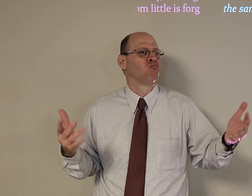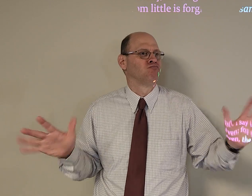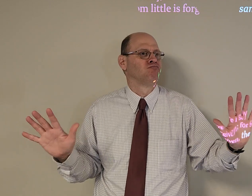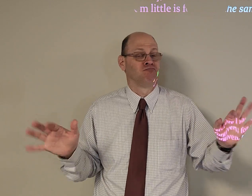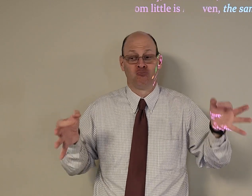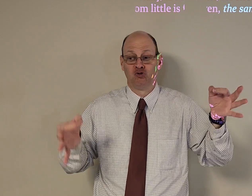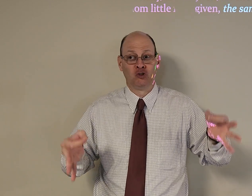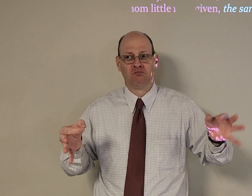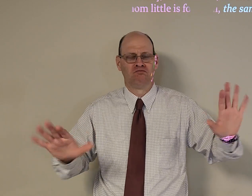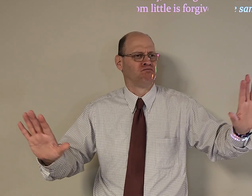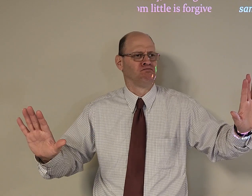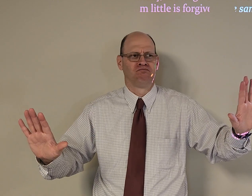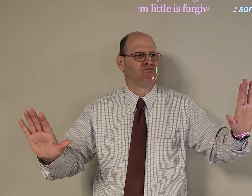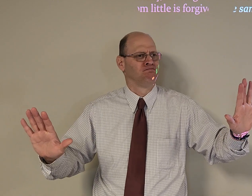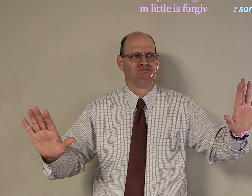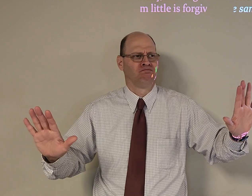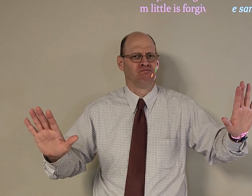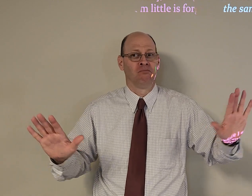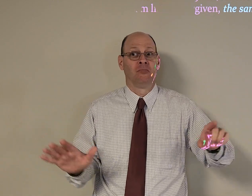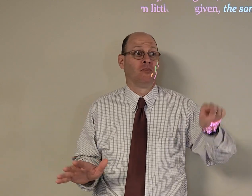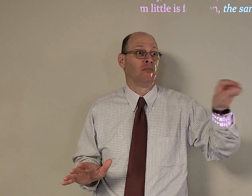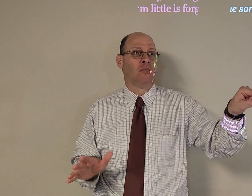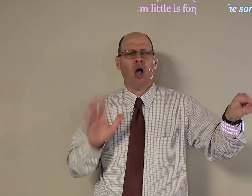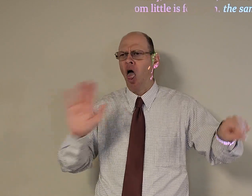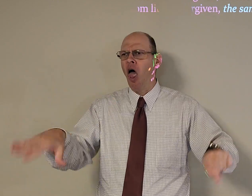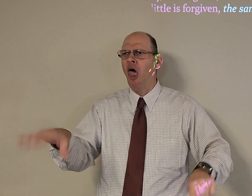Forgiveness was given to the debtors.